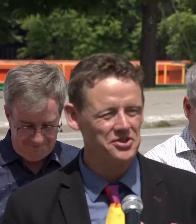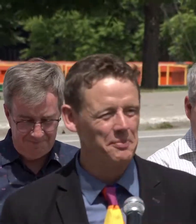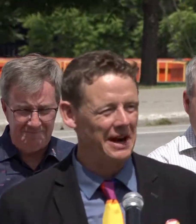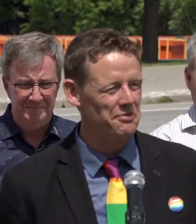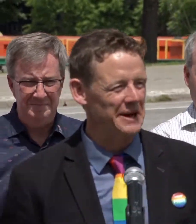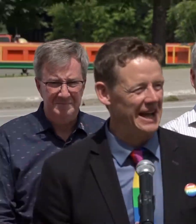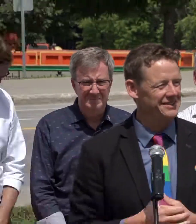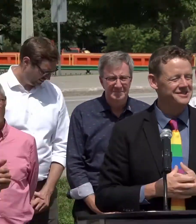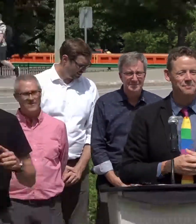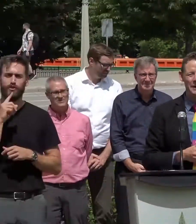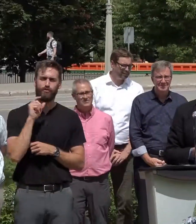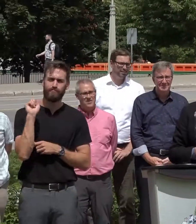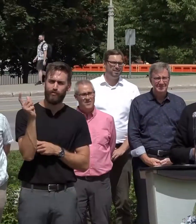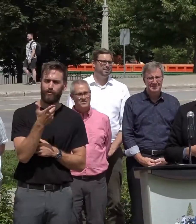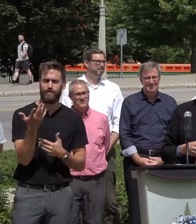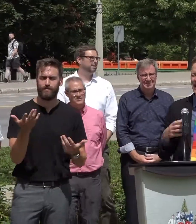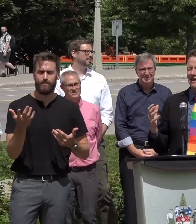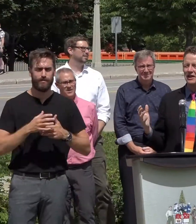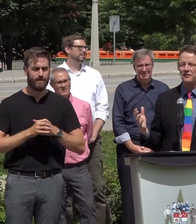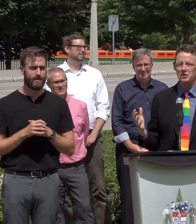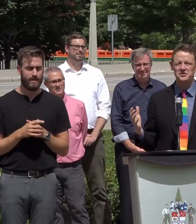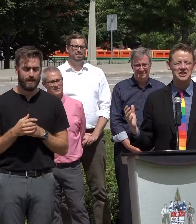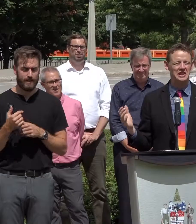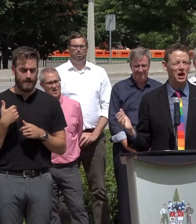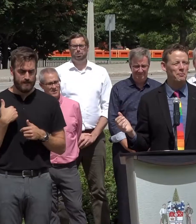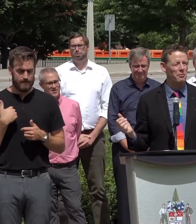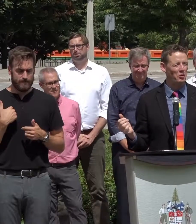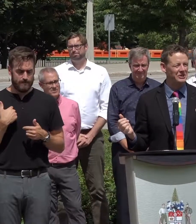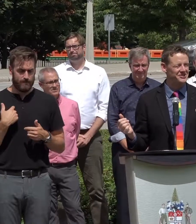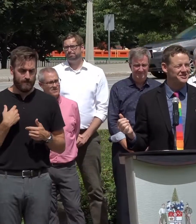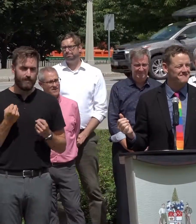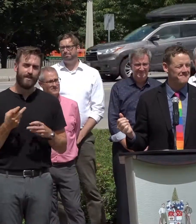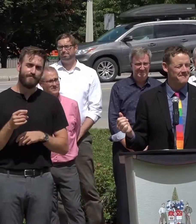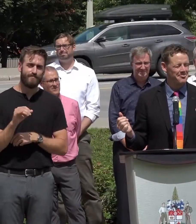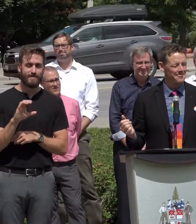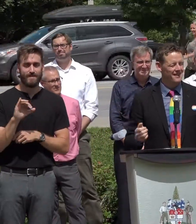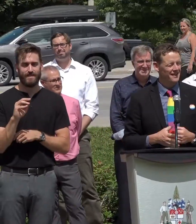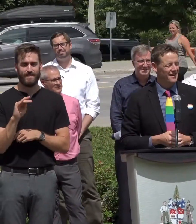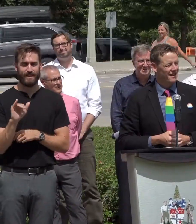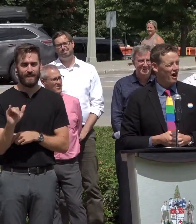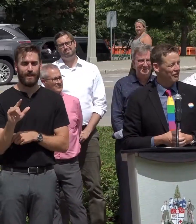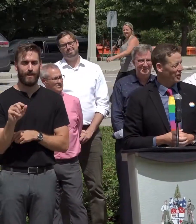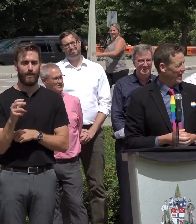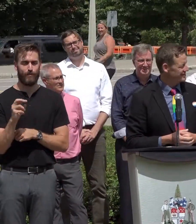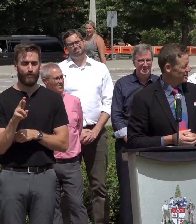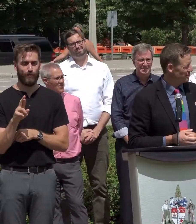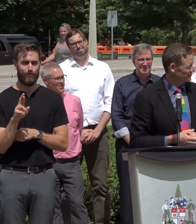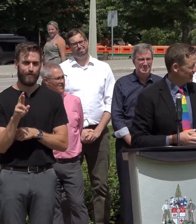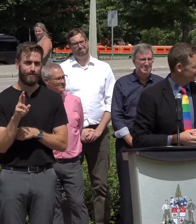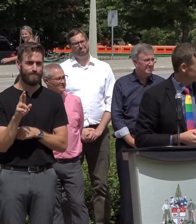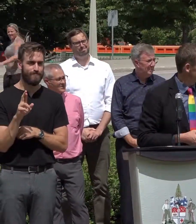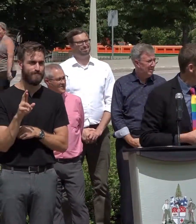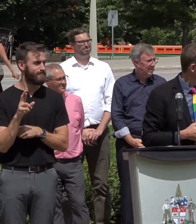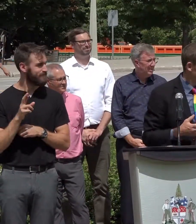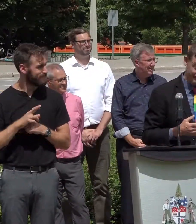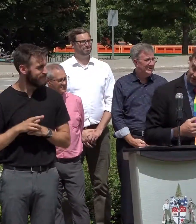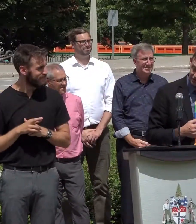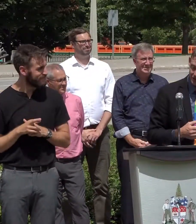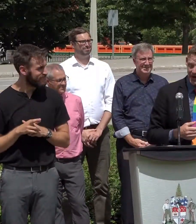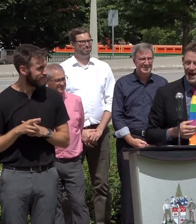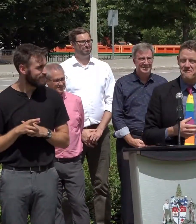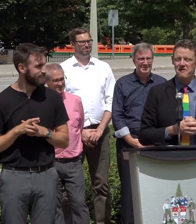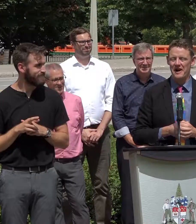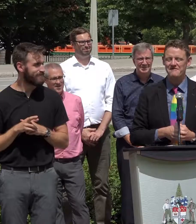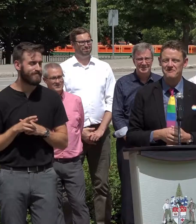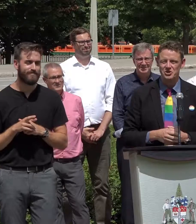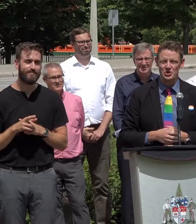I'm not sure about everybody else, but I've been having a few Cyndi Lauper moments over the last number of days. Girls